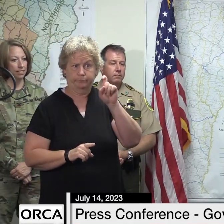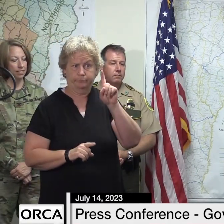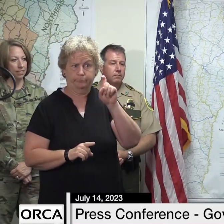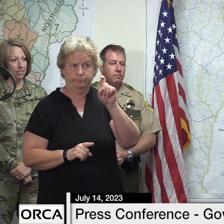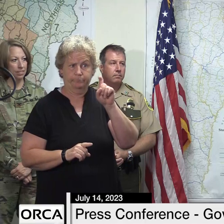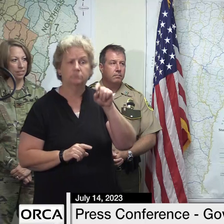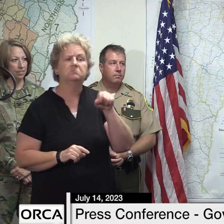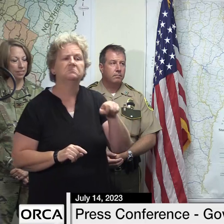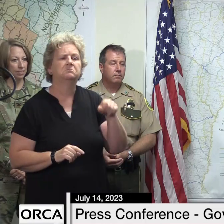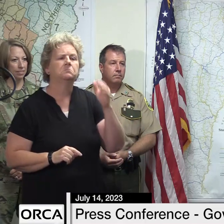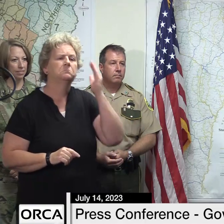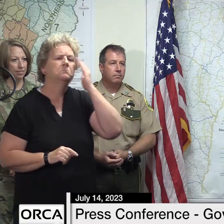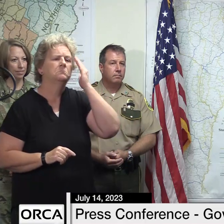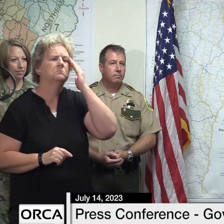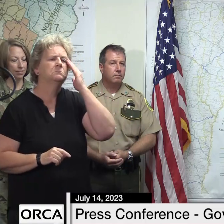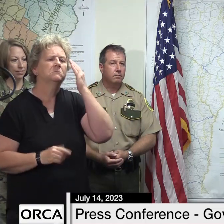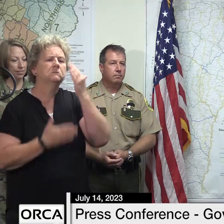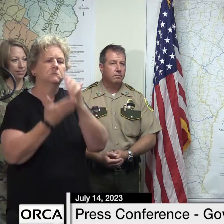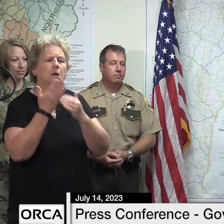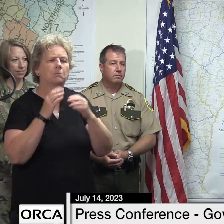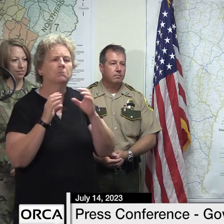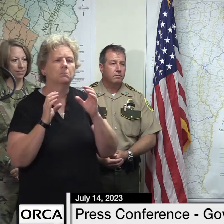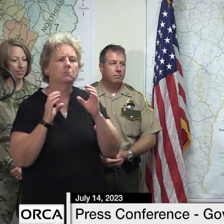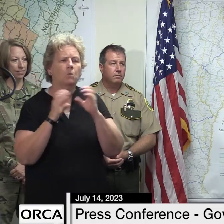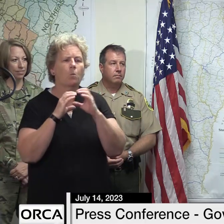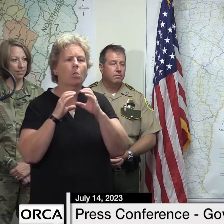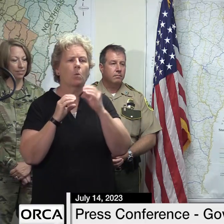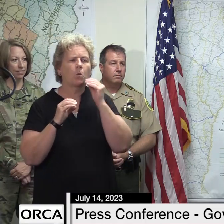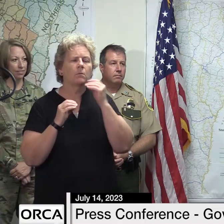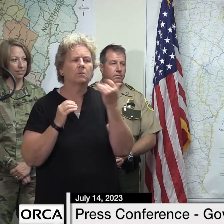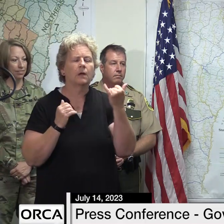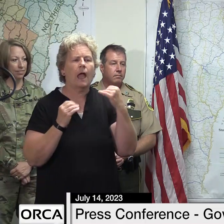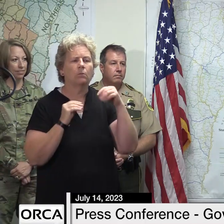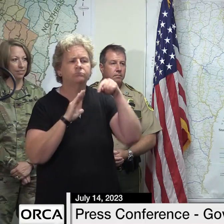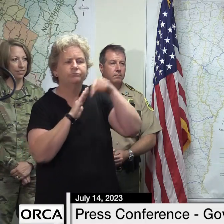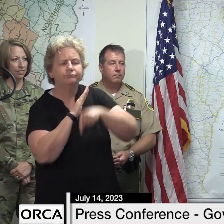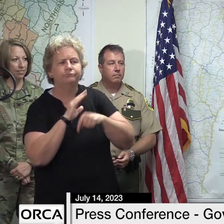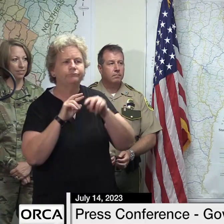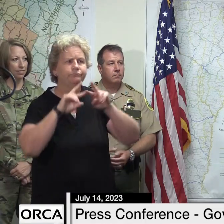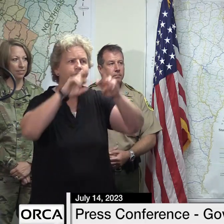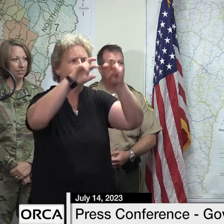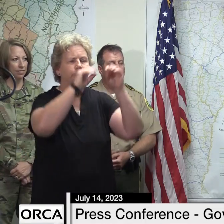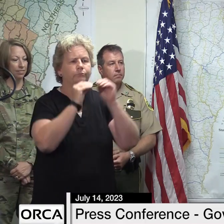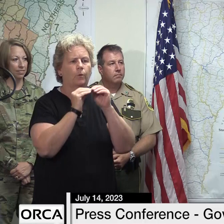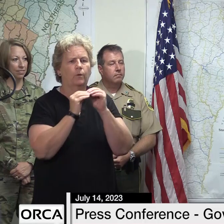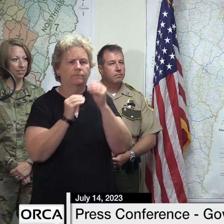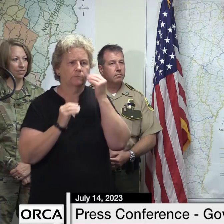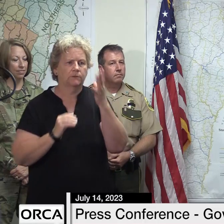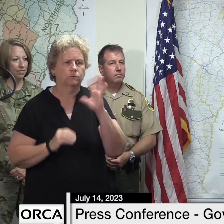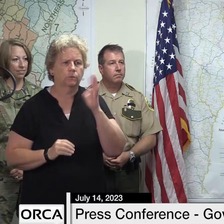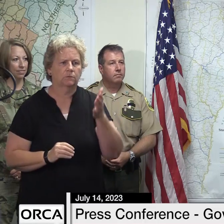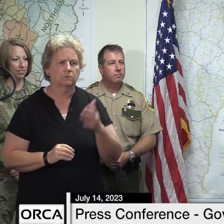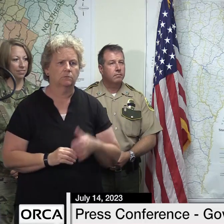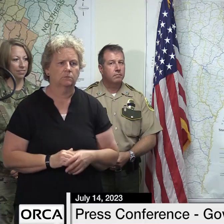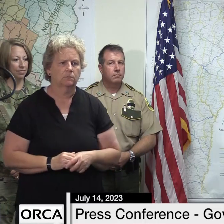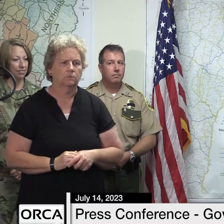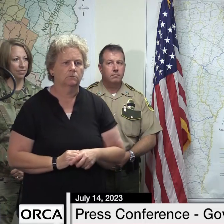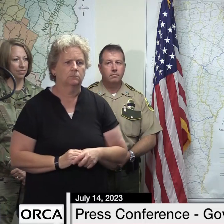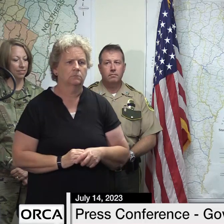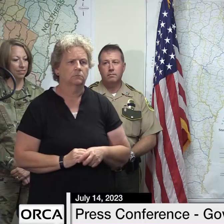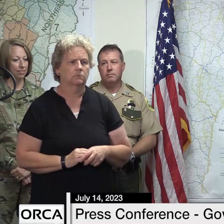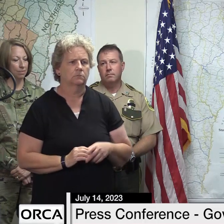parks, and we are looking into those at this point in time. And in fact, there was one in we